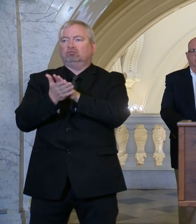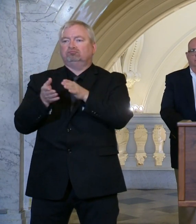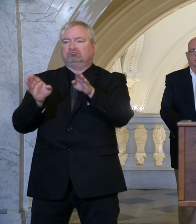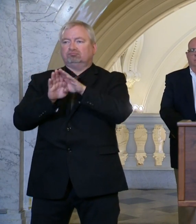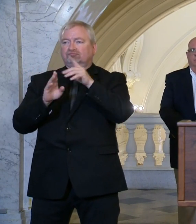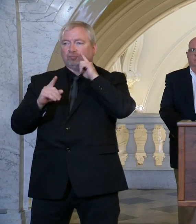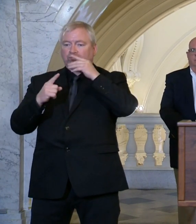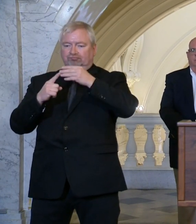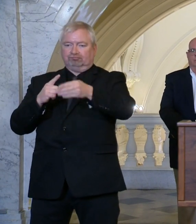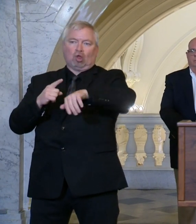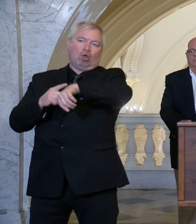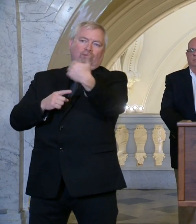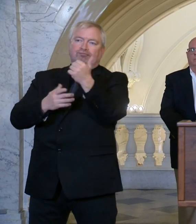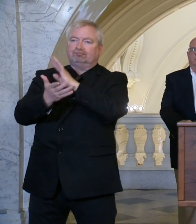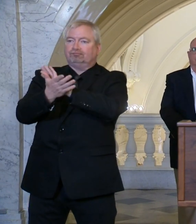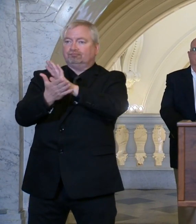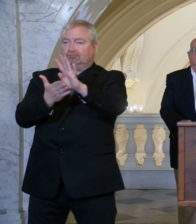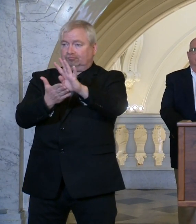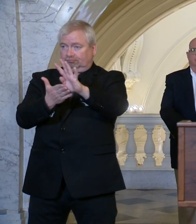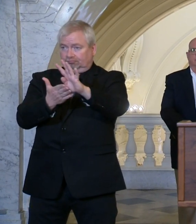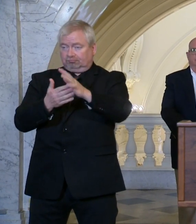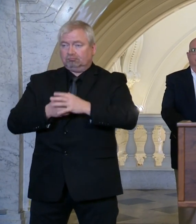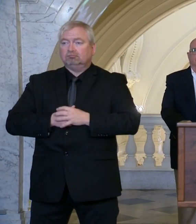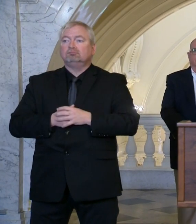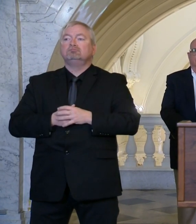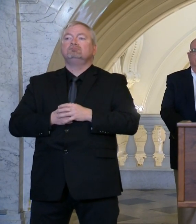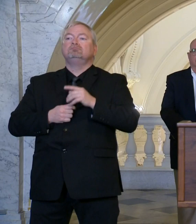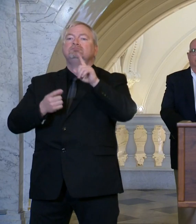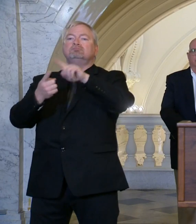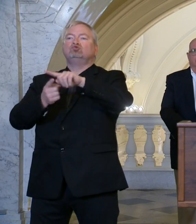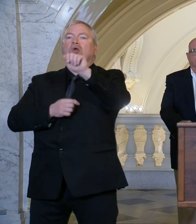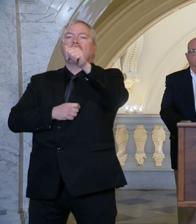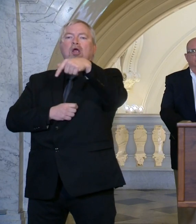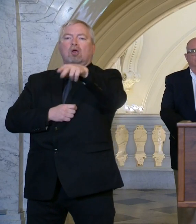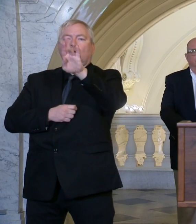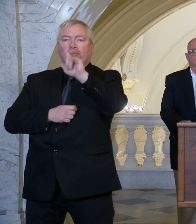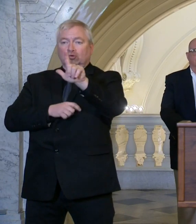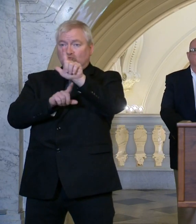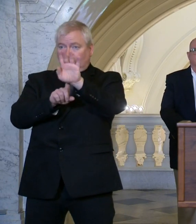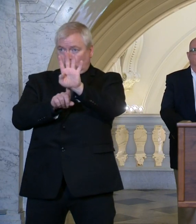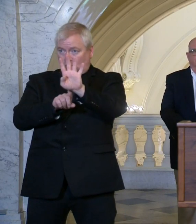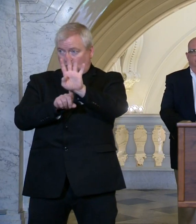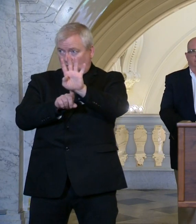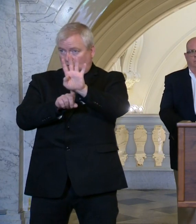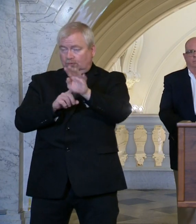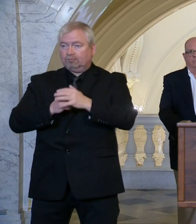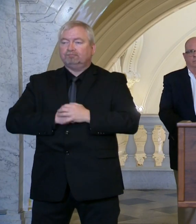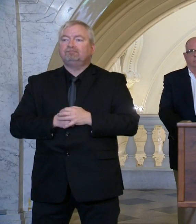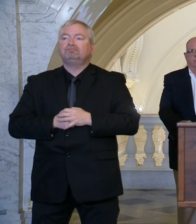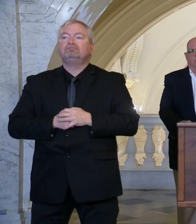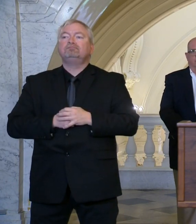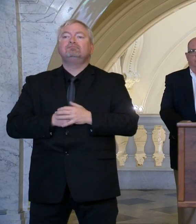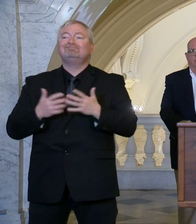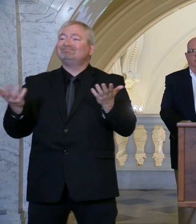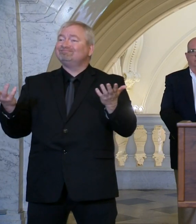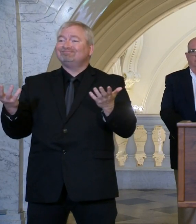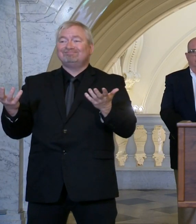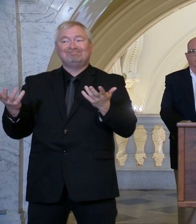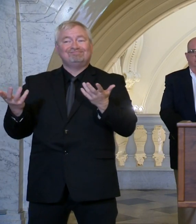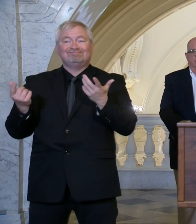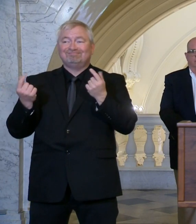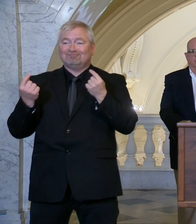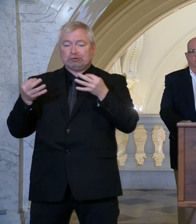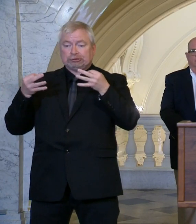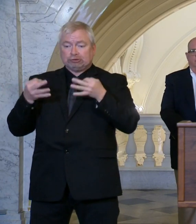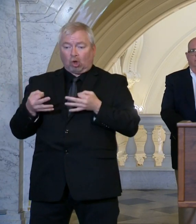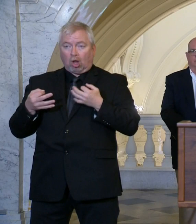weeks through April 24th, 2020. We do not make this decision lightly. However, with the challenges